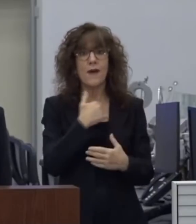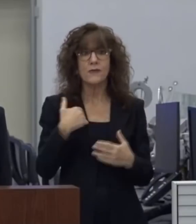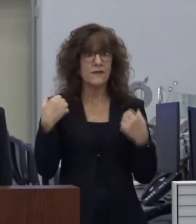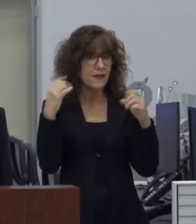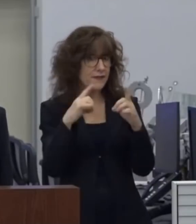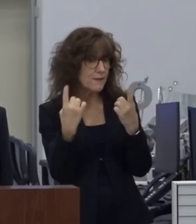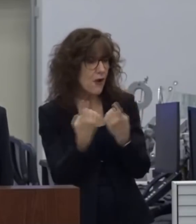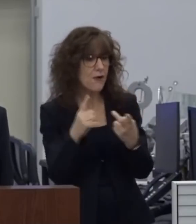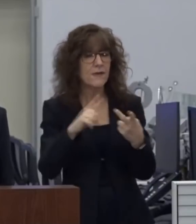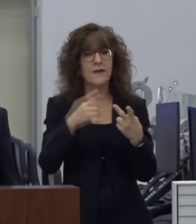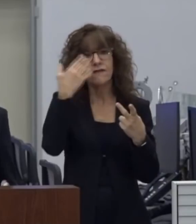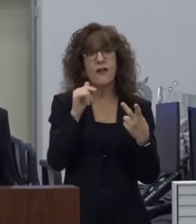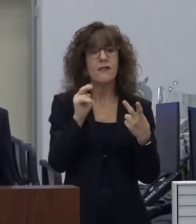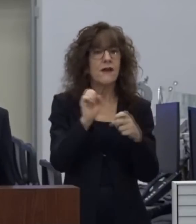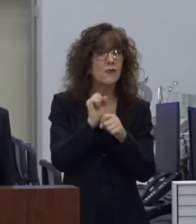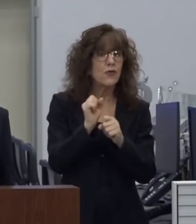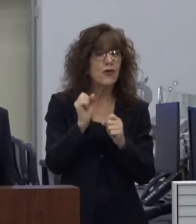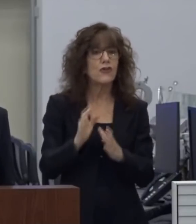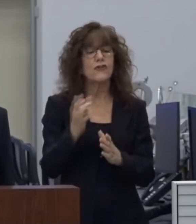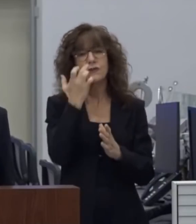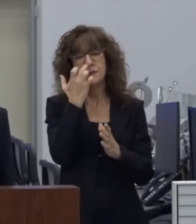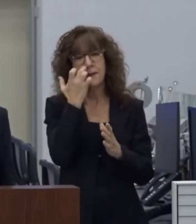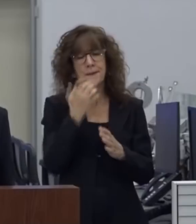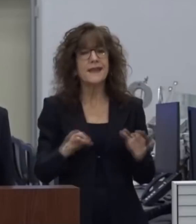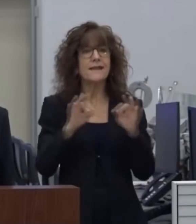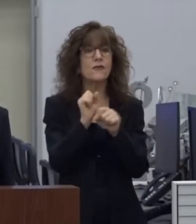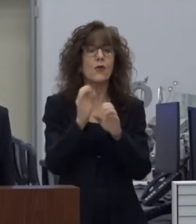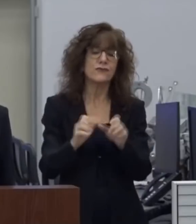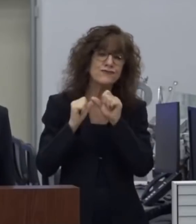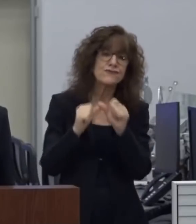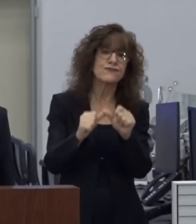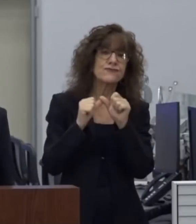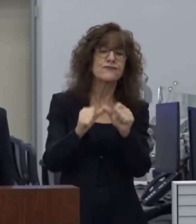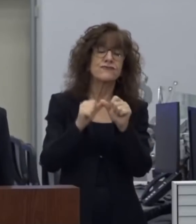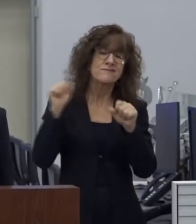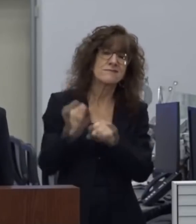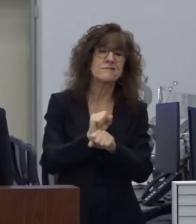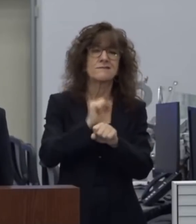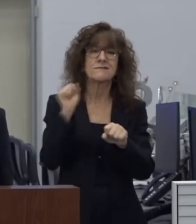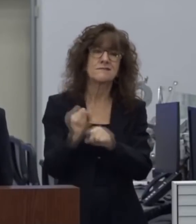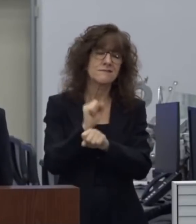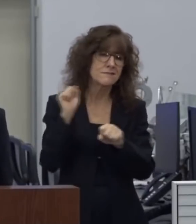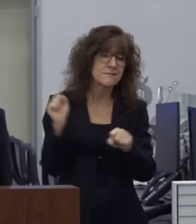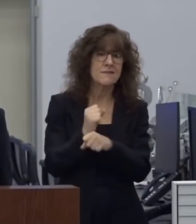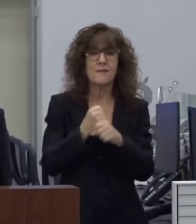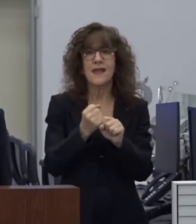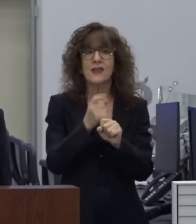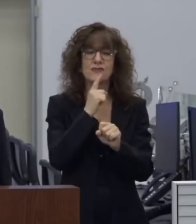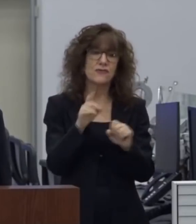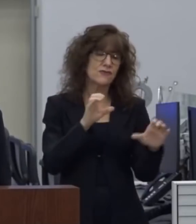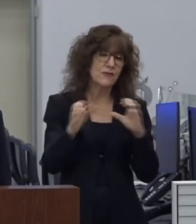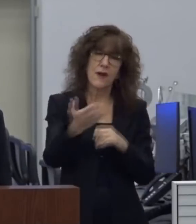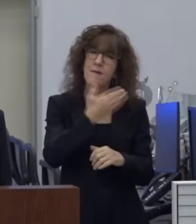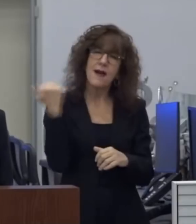department, all of our frontline workers, essential workers who continue throughout this pandemic to work so hard to make sure that we're doing our level best